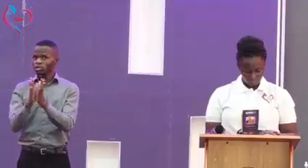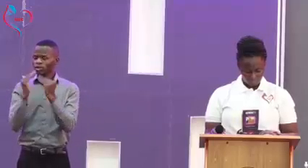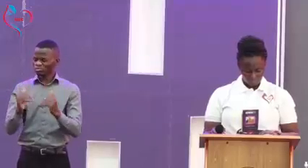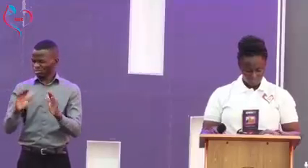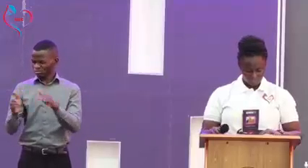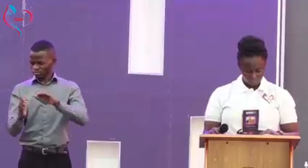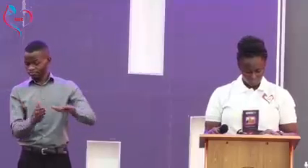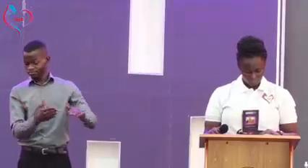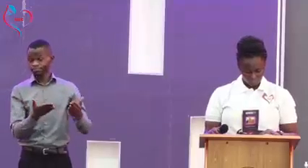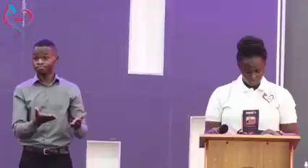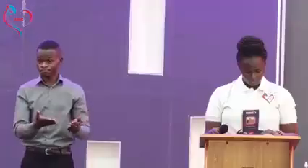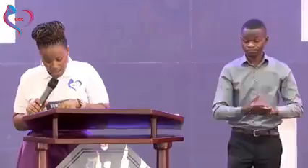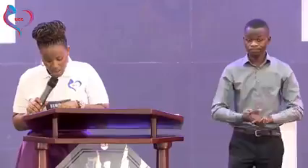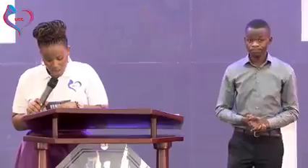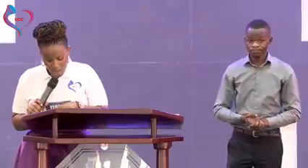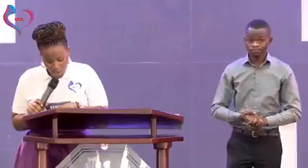However,